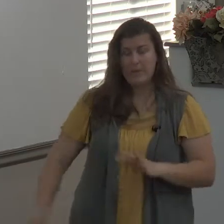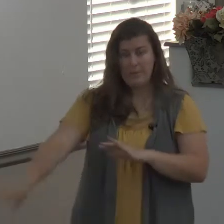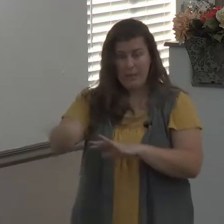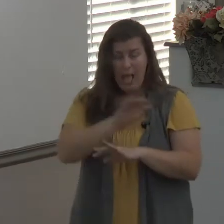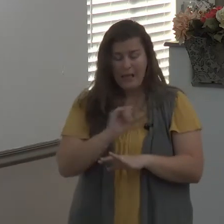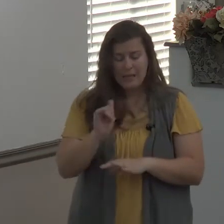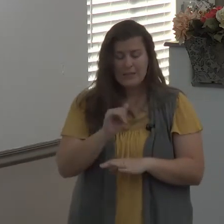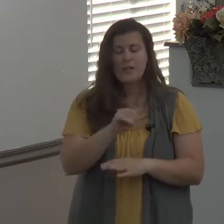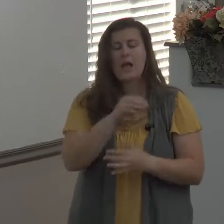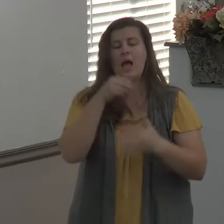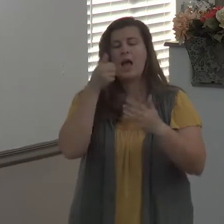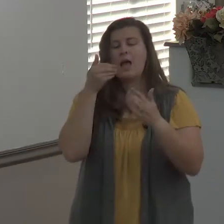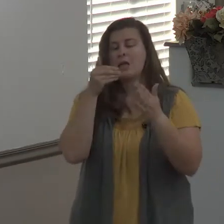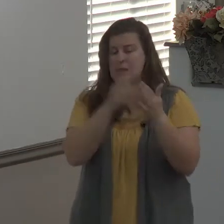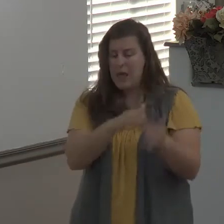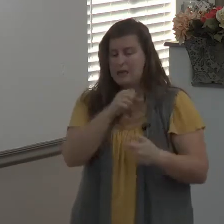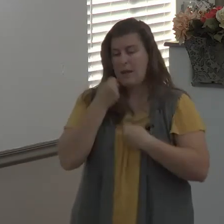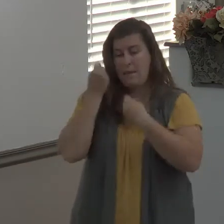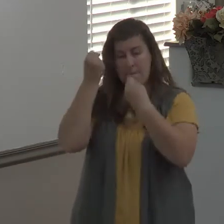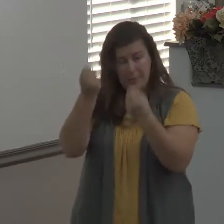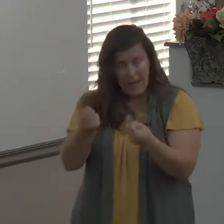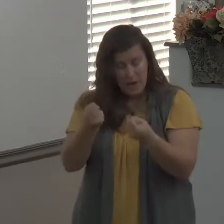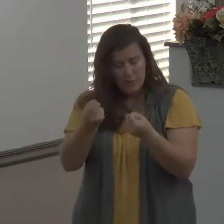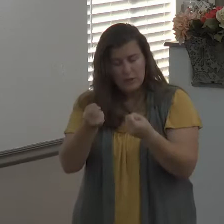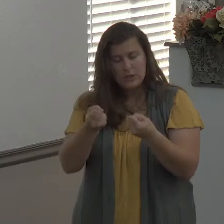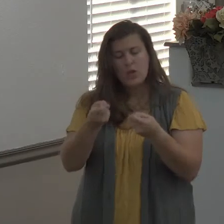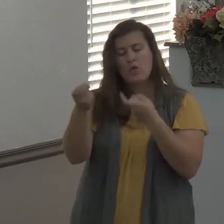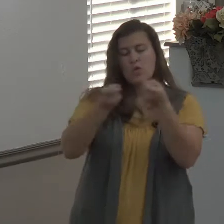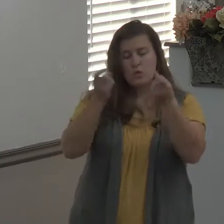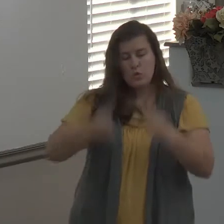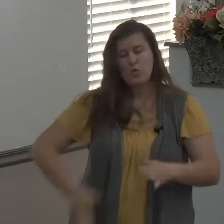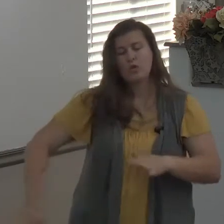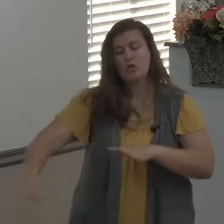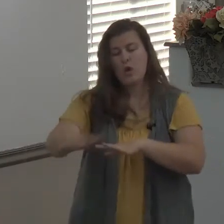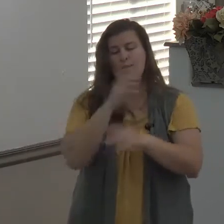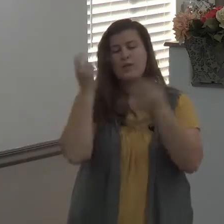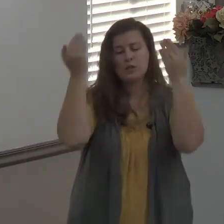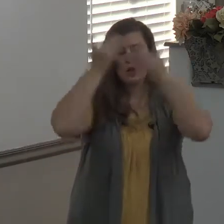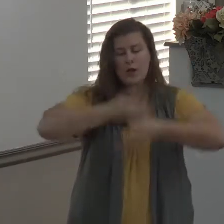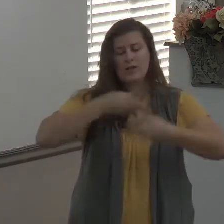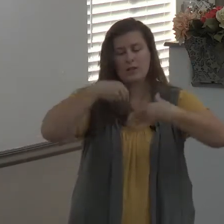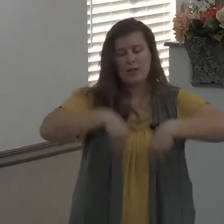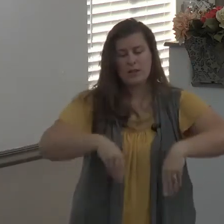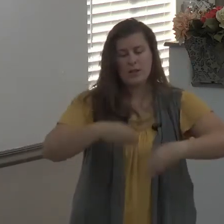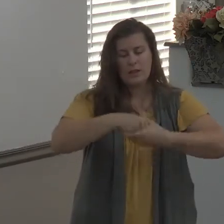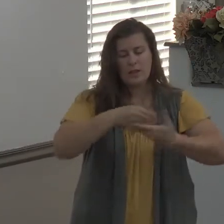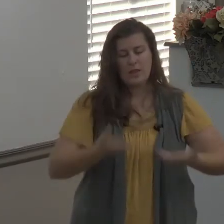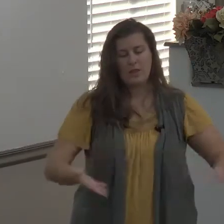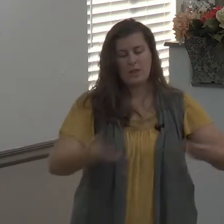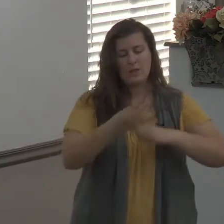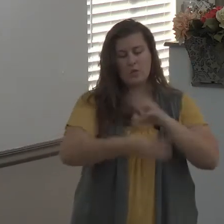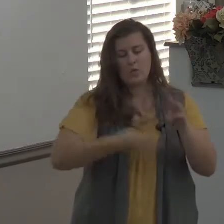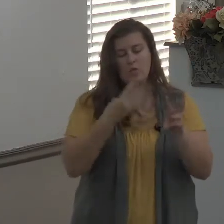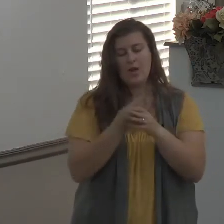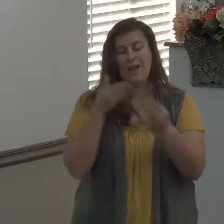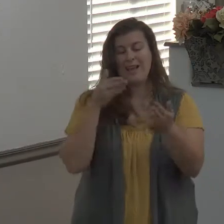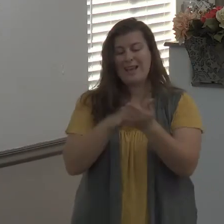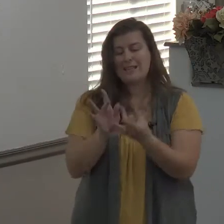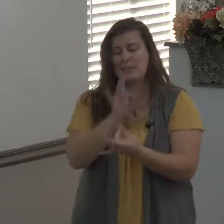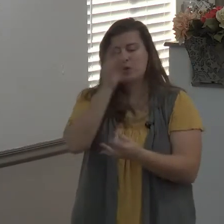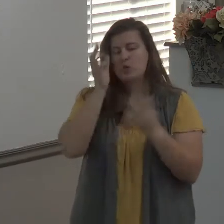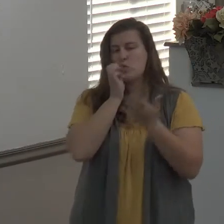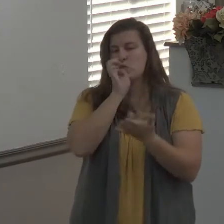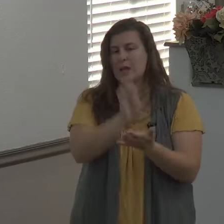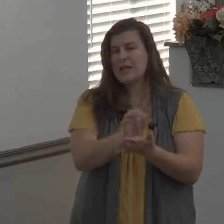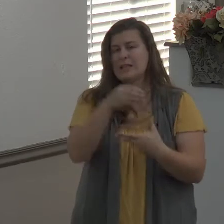but here's where the battle is. Against principalities. Against powers. Against the rulers